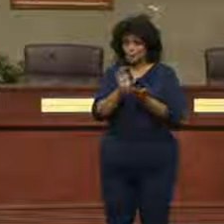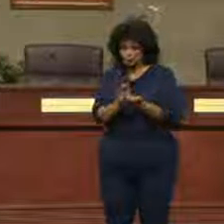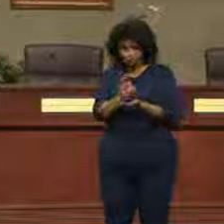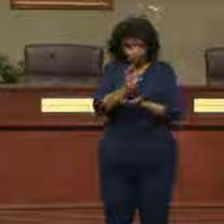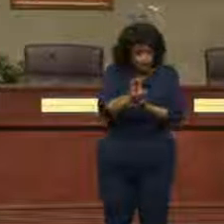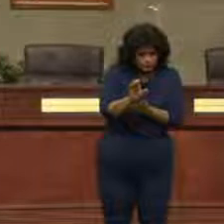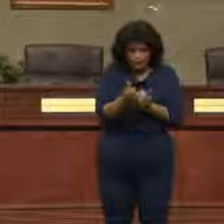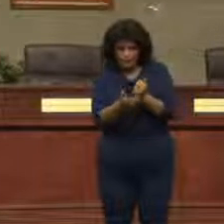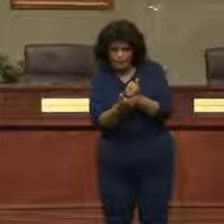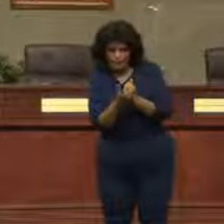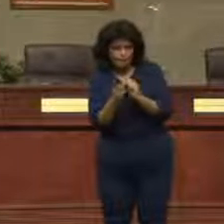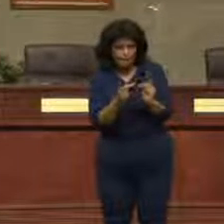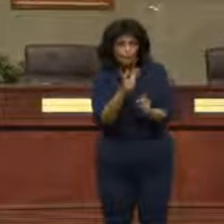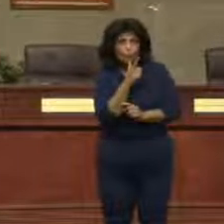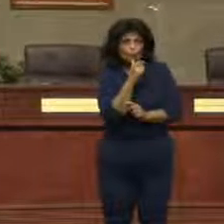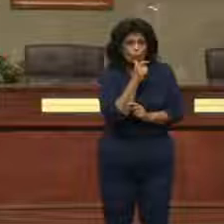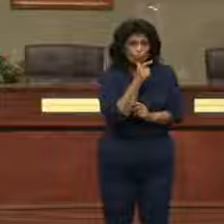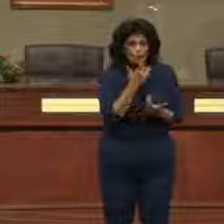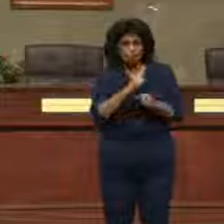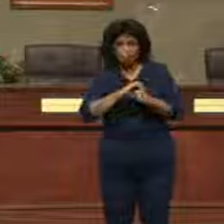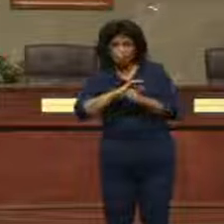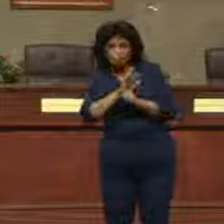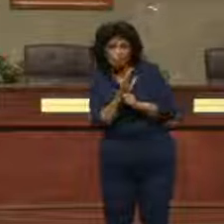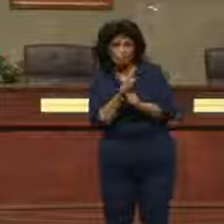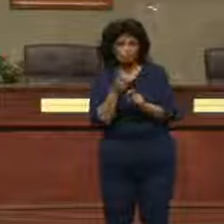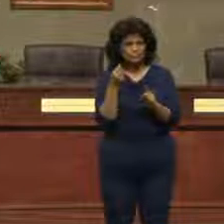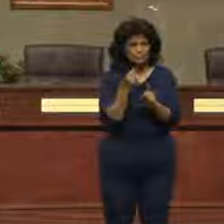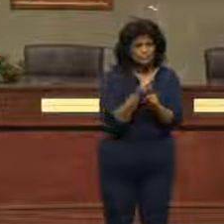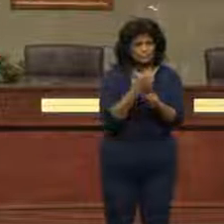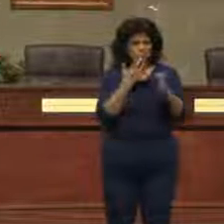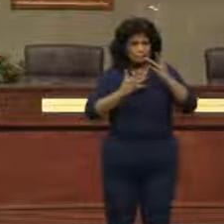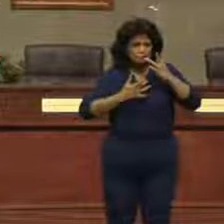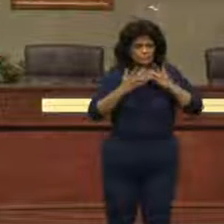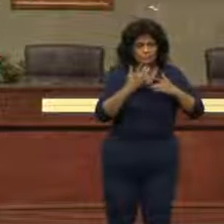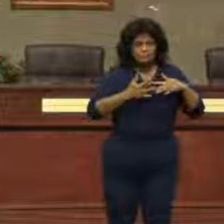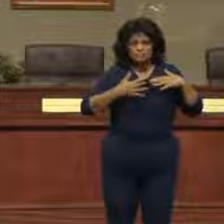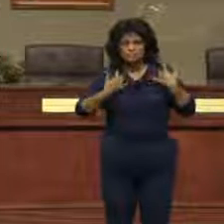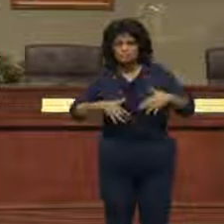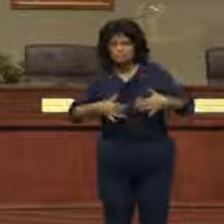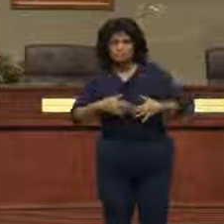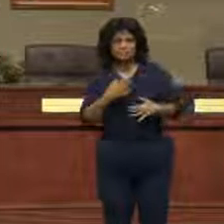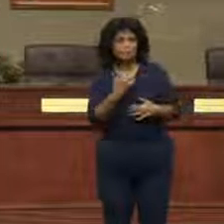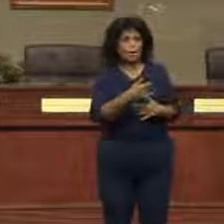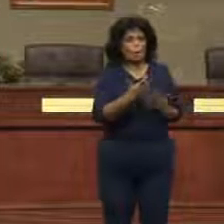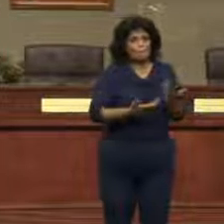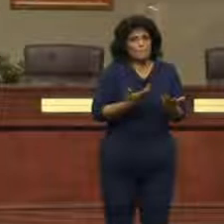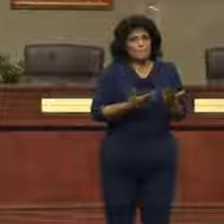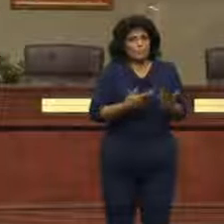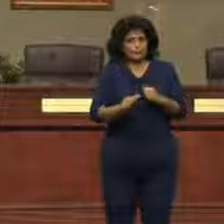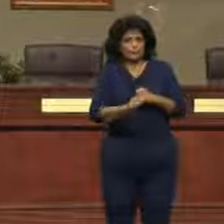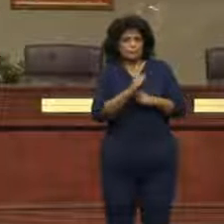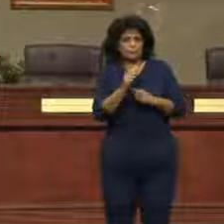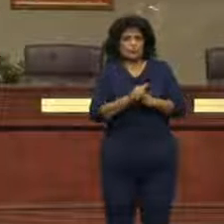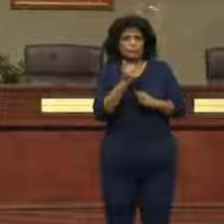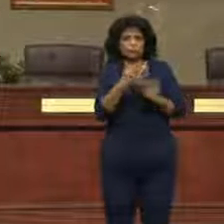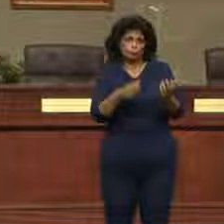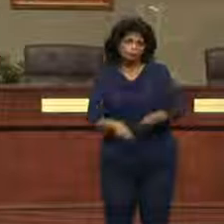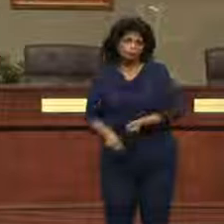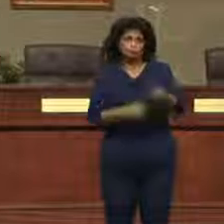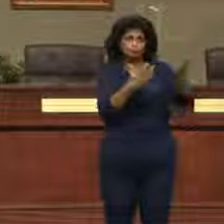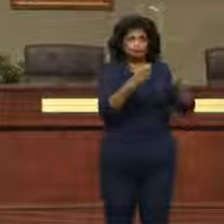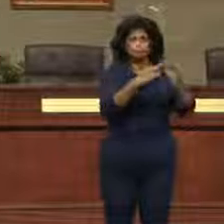to impacts or financial hardships associated with the COVID-19 pandemic. As of